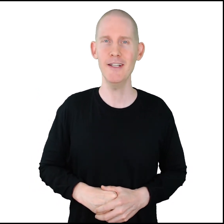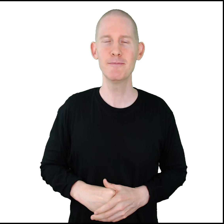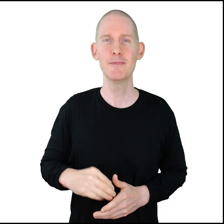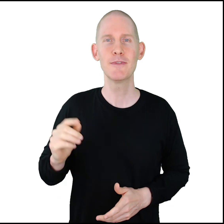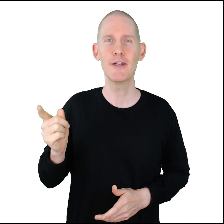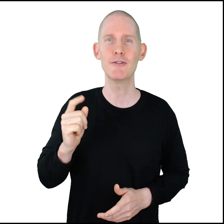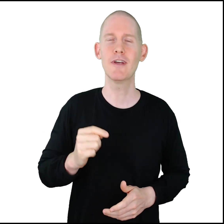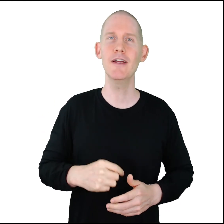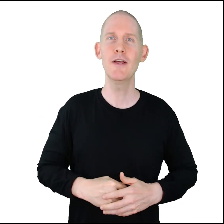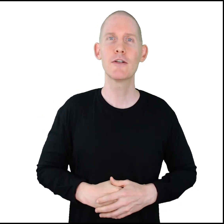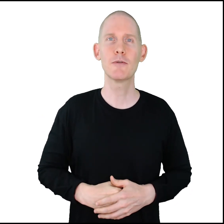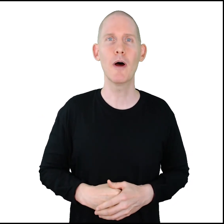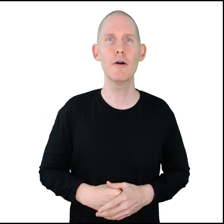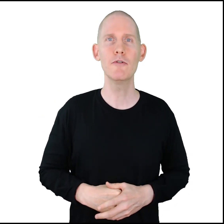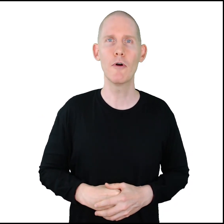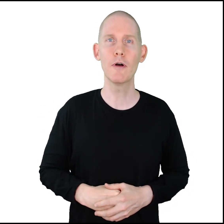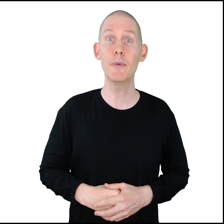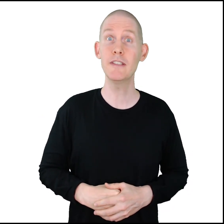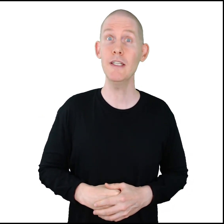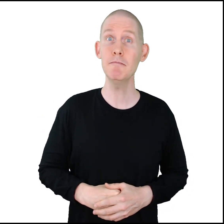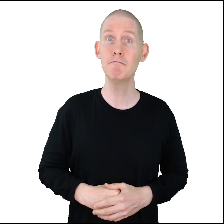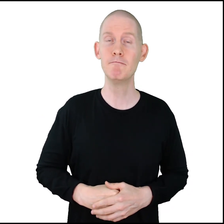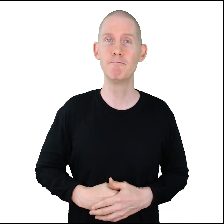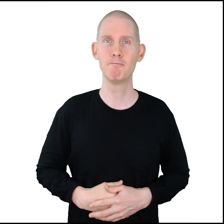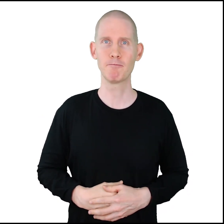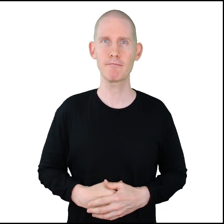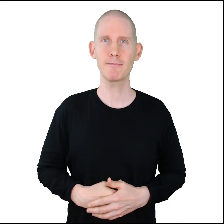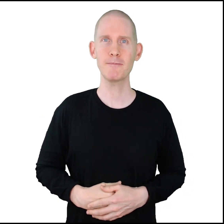ahead. Can you sign? Tomorrow, Nora busy?